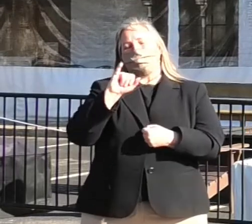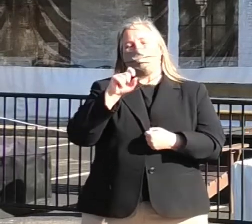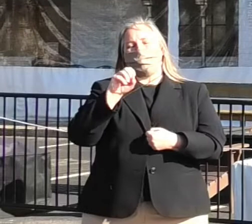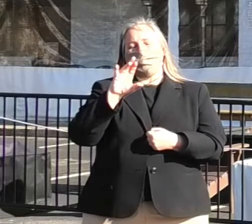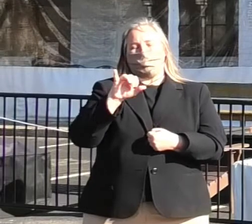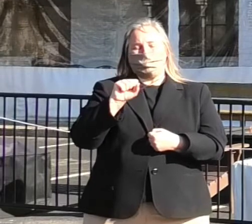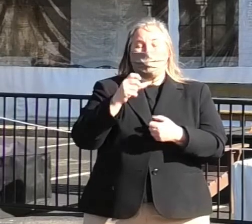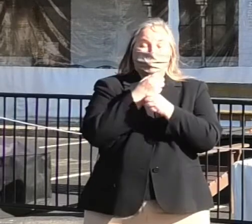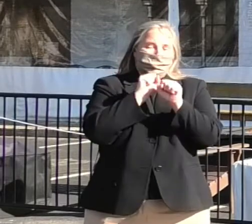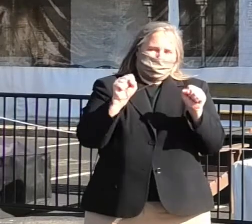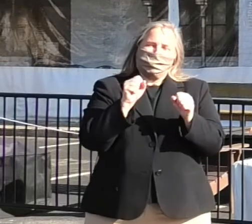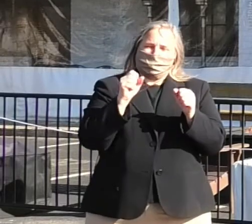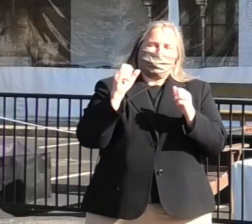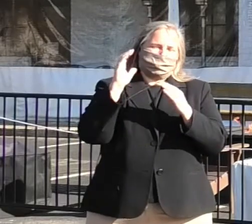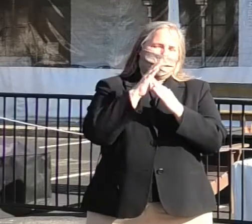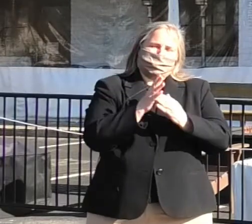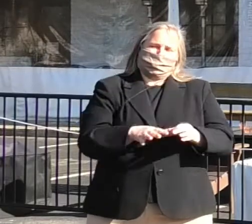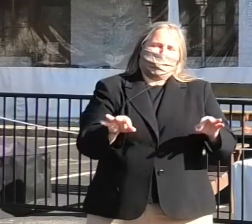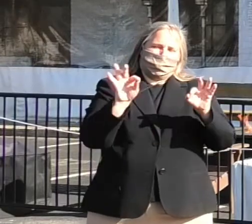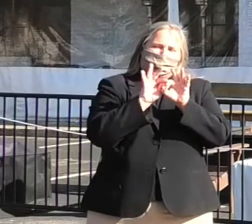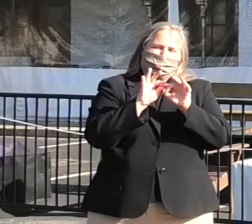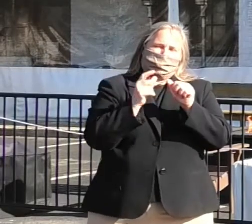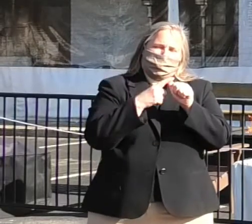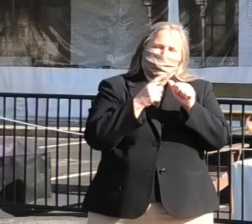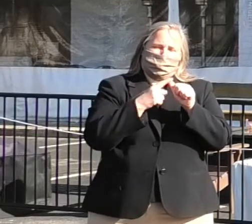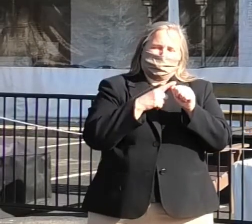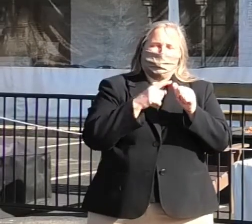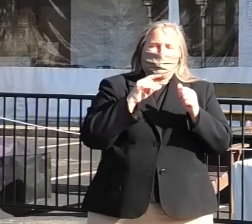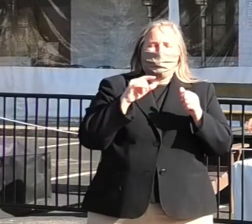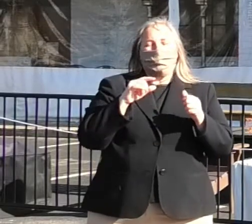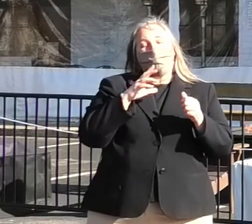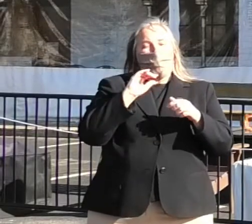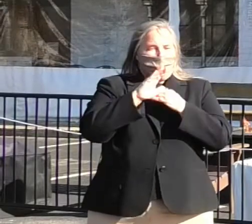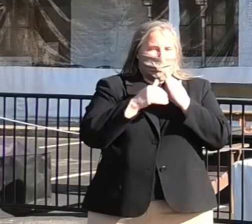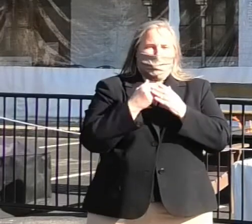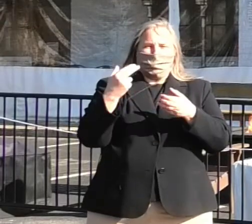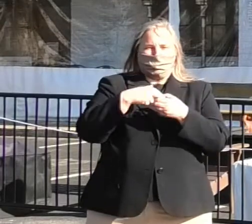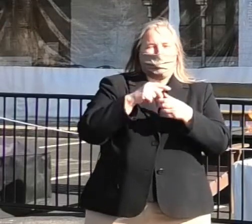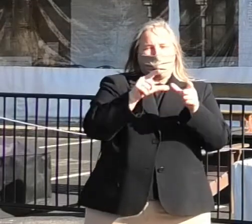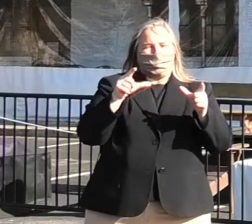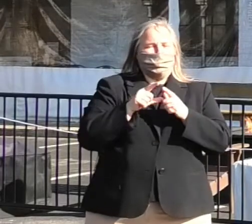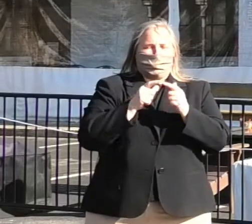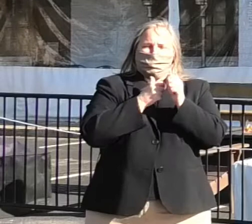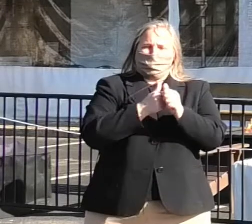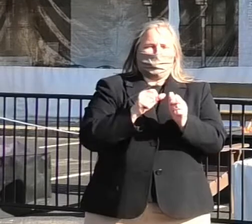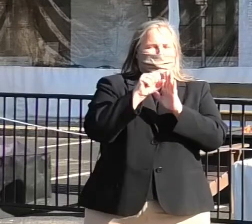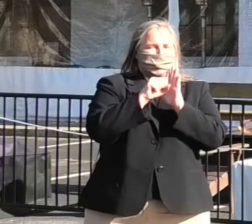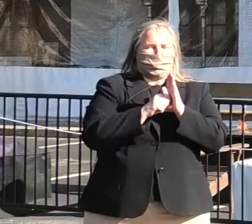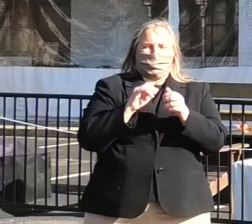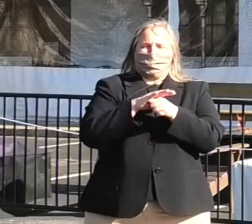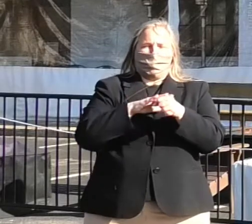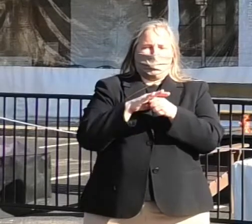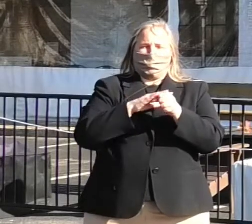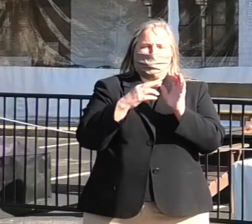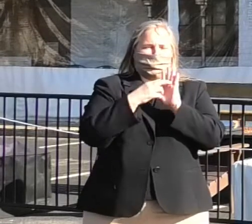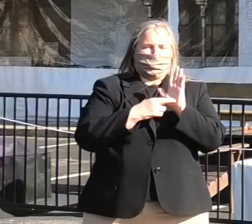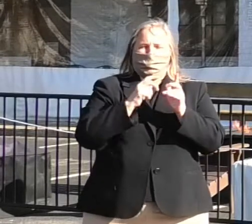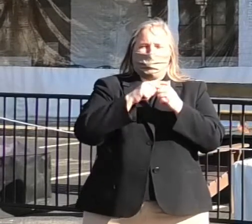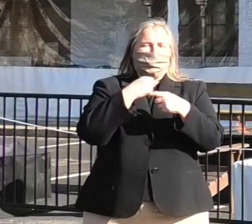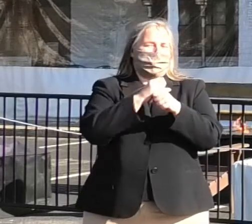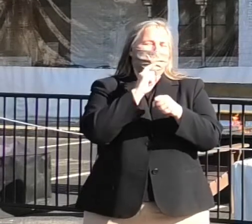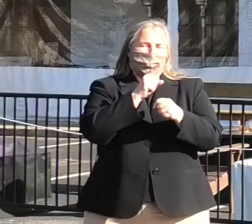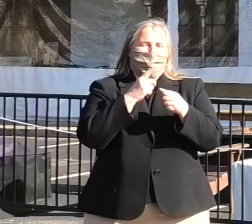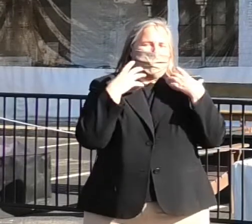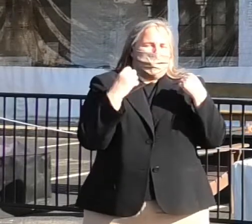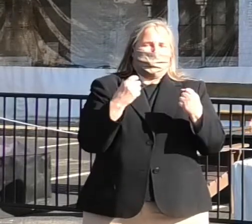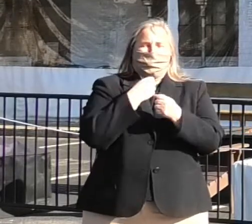be a top priority, as Dr. Ball mentioned. All participating locations are following state and local guidelines to ensure health and safety